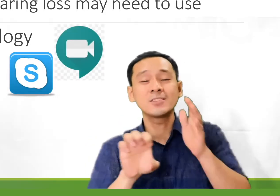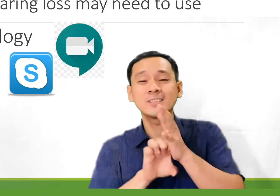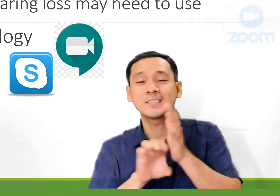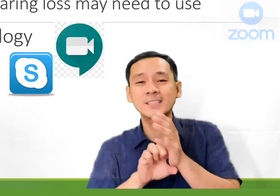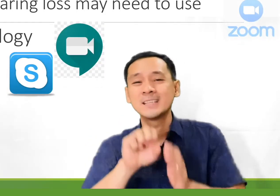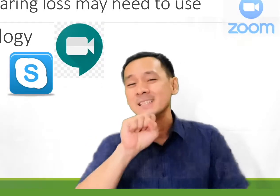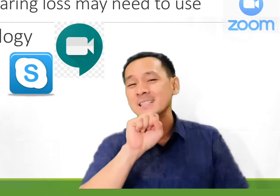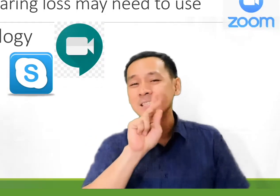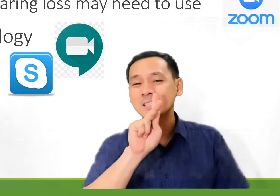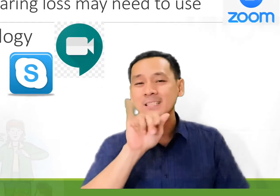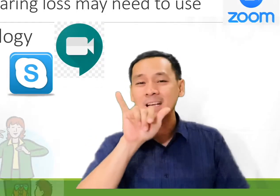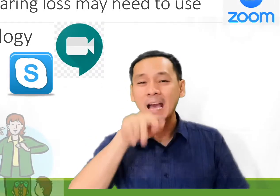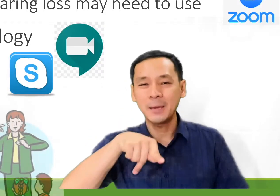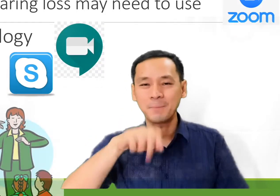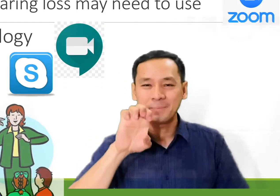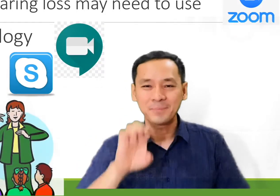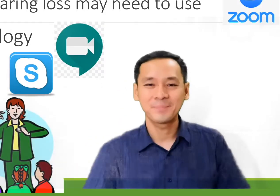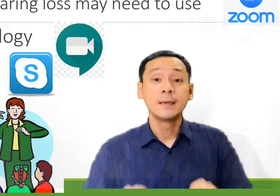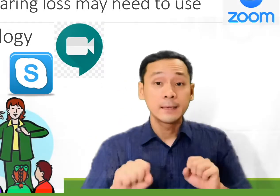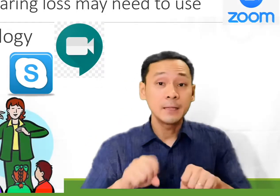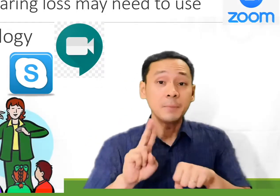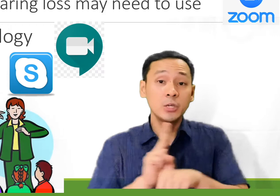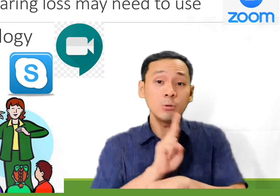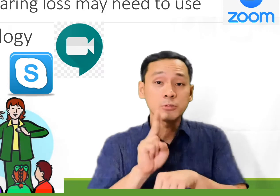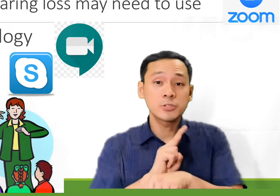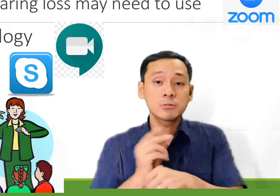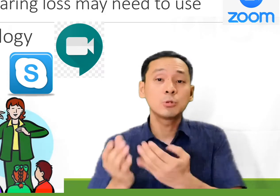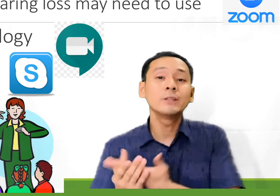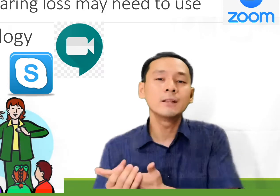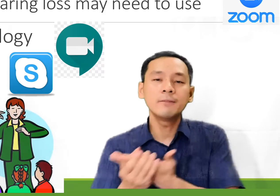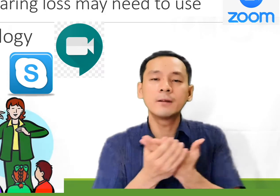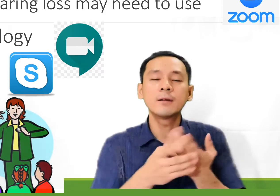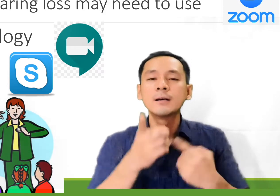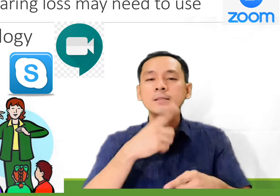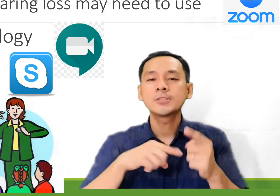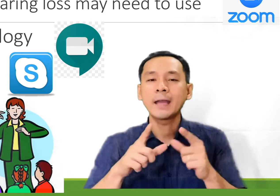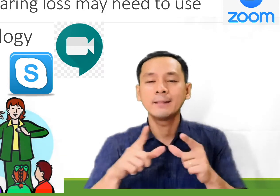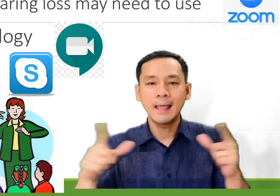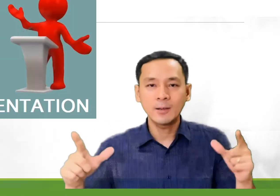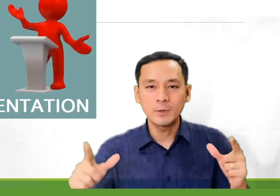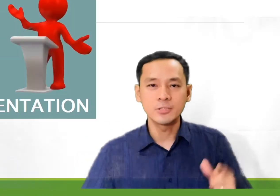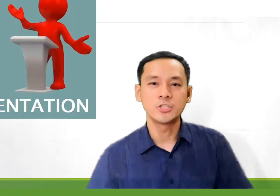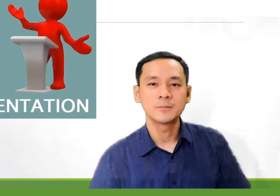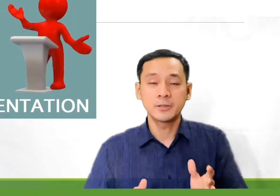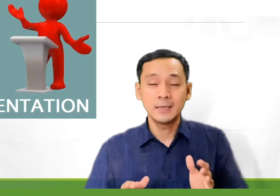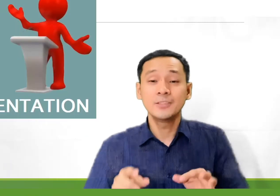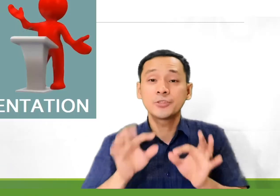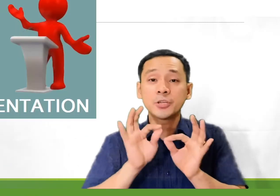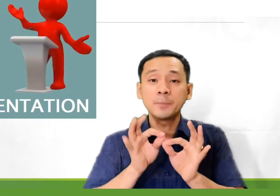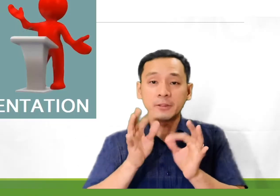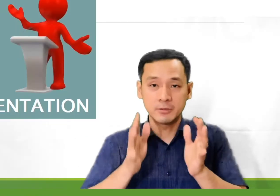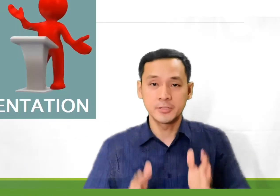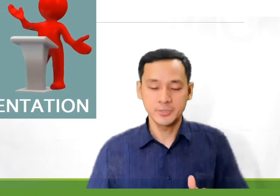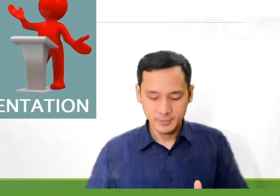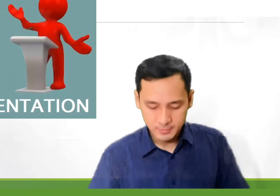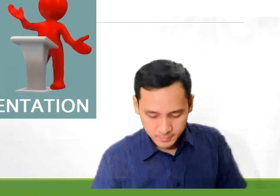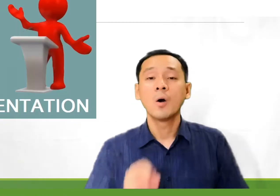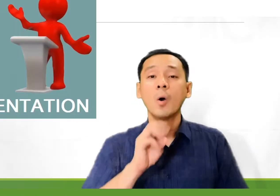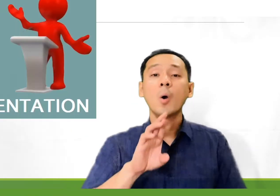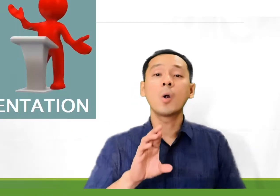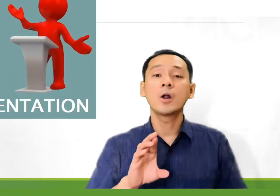software such as Skype can be used to deliver sign language,